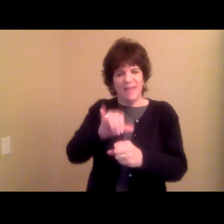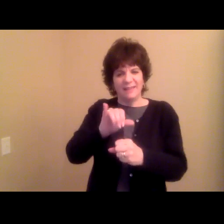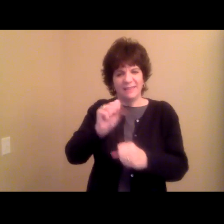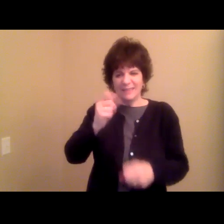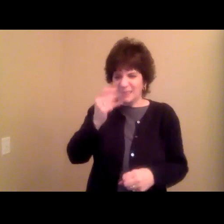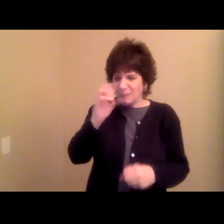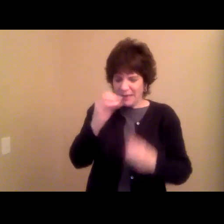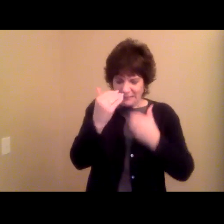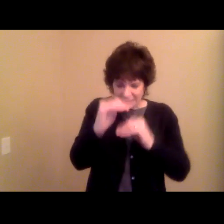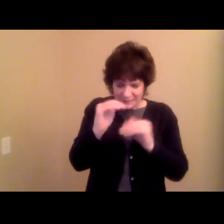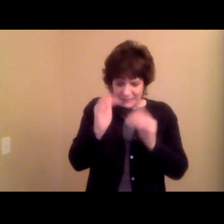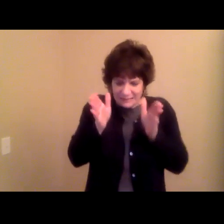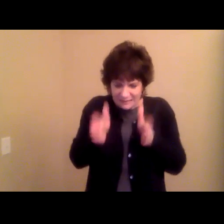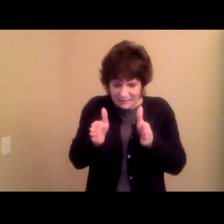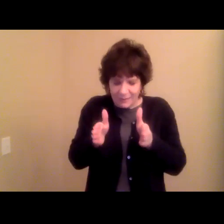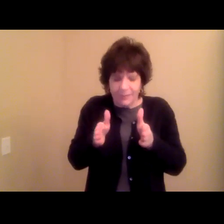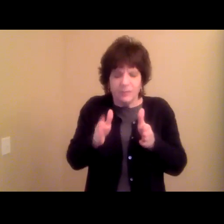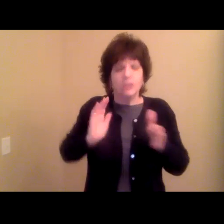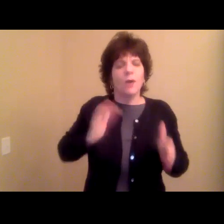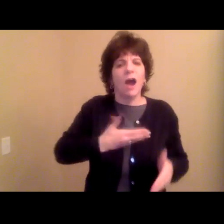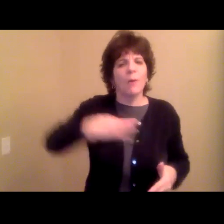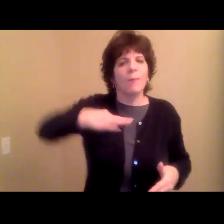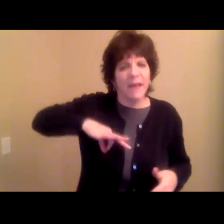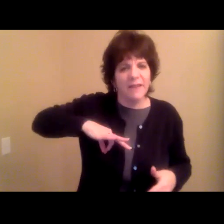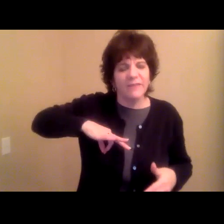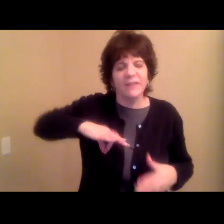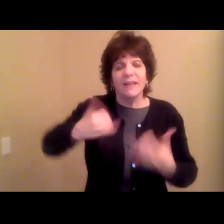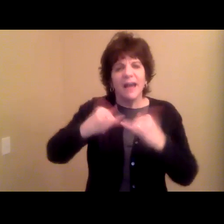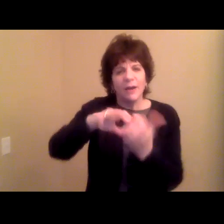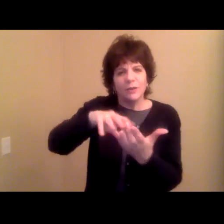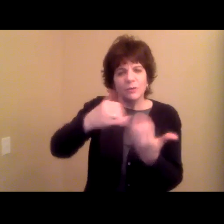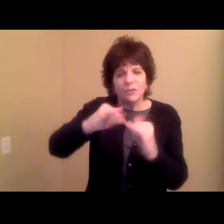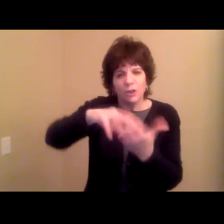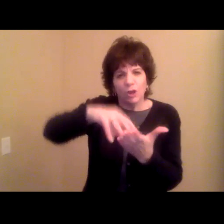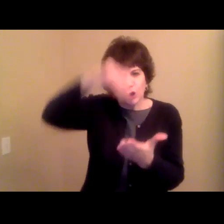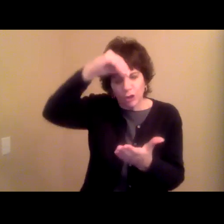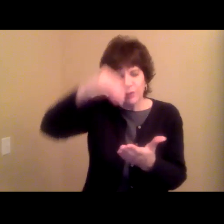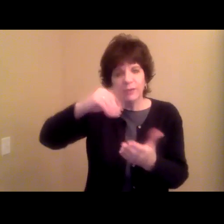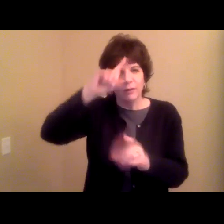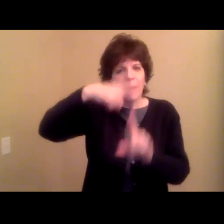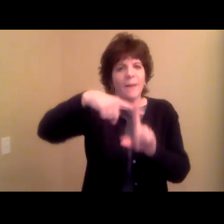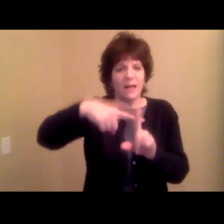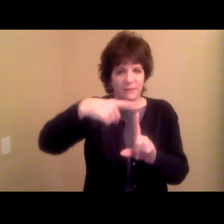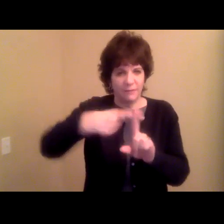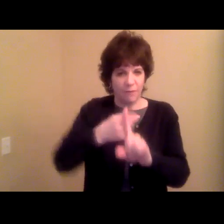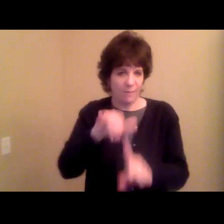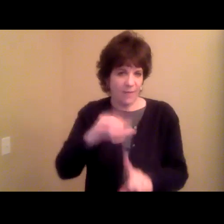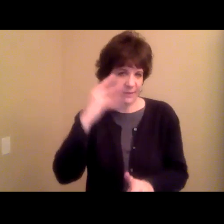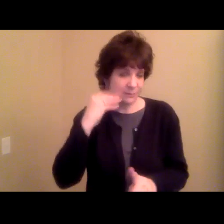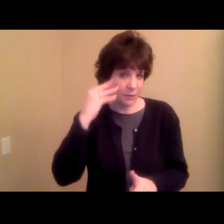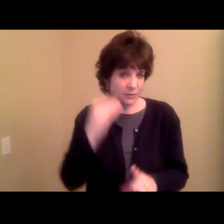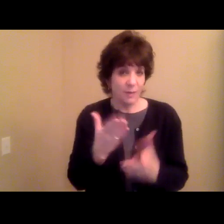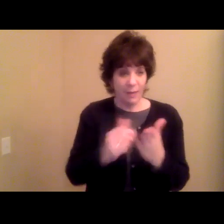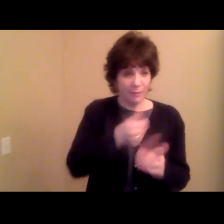How do we benefit from what we do have? How do we take what we have and make a benefit for us and maybe even for